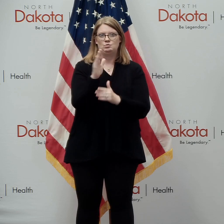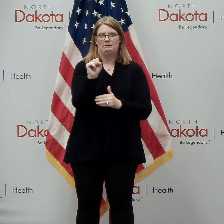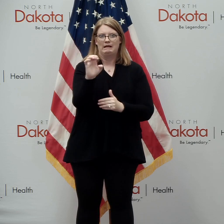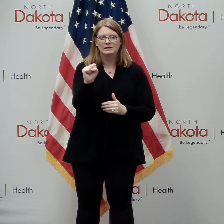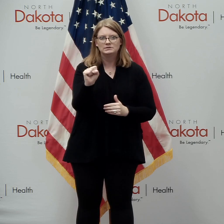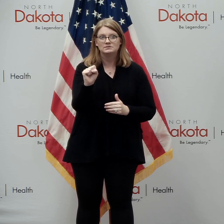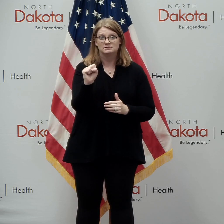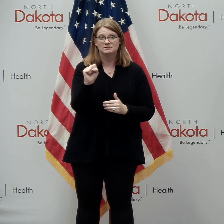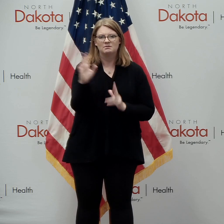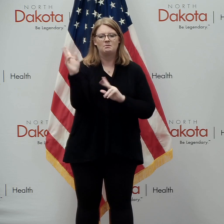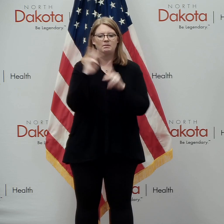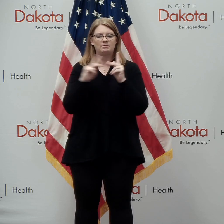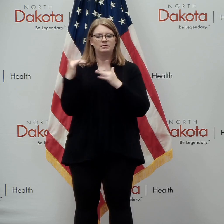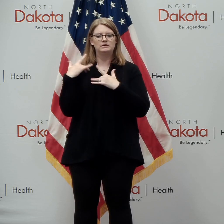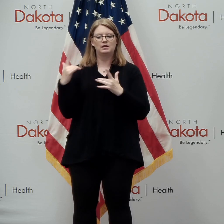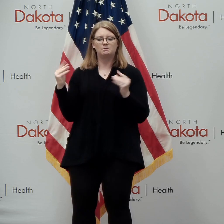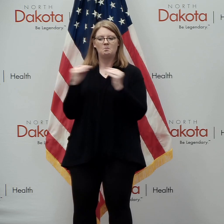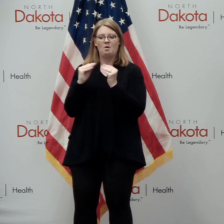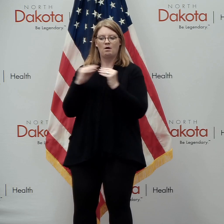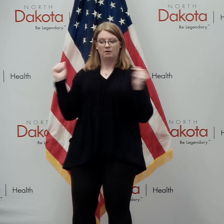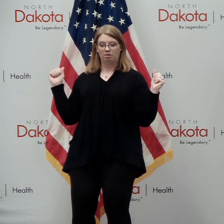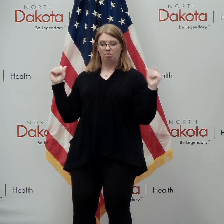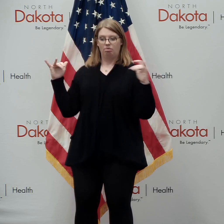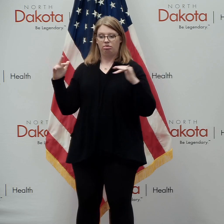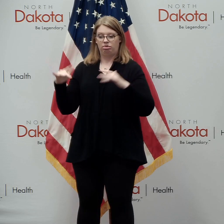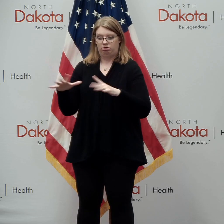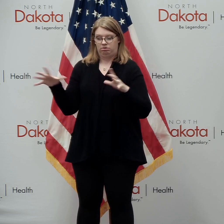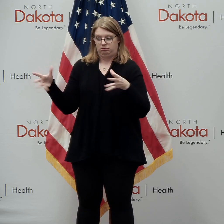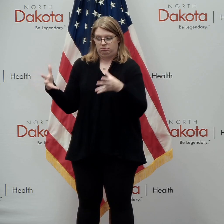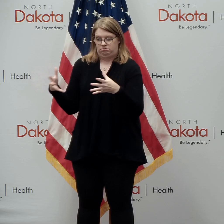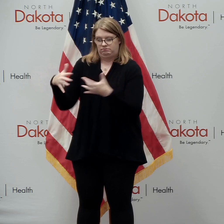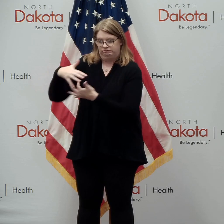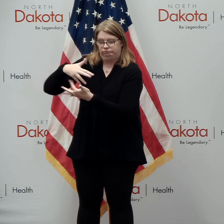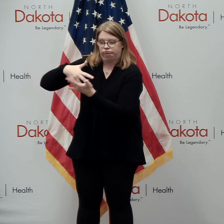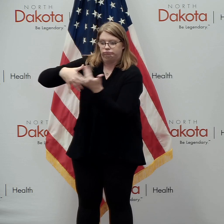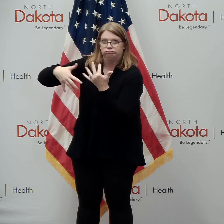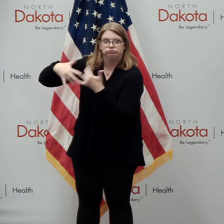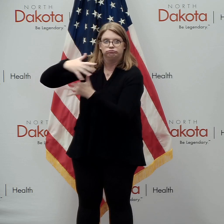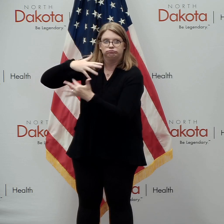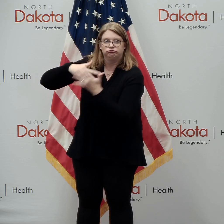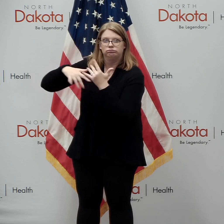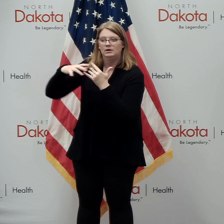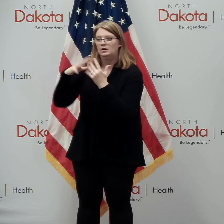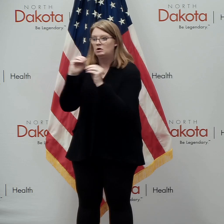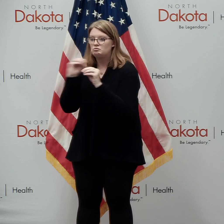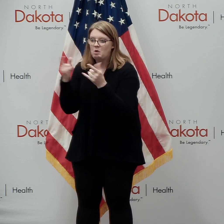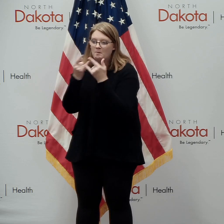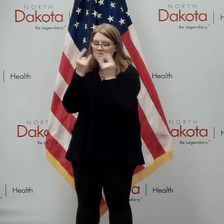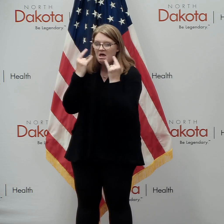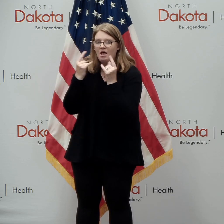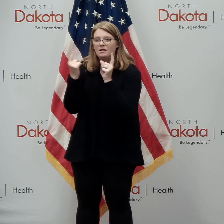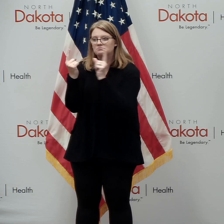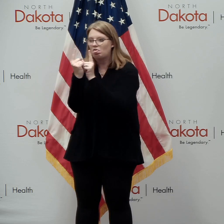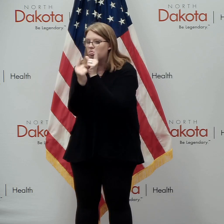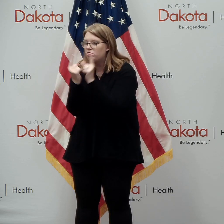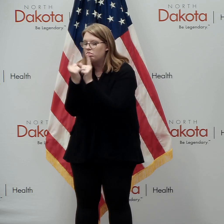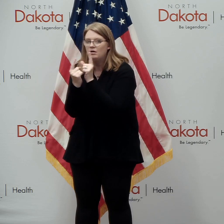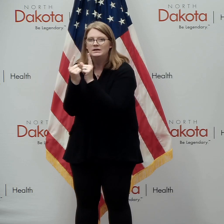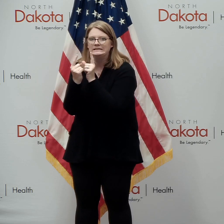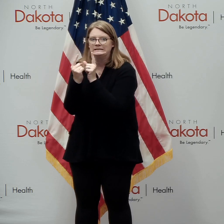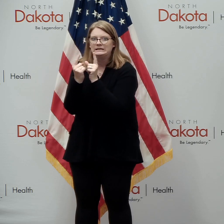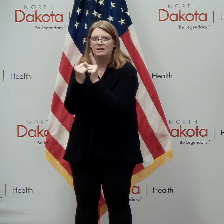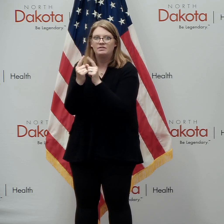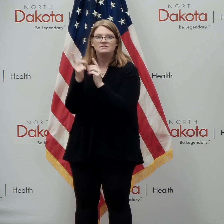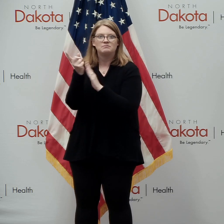larger groups and gather in those large groups in close proximity without social distancing, without masks. We can see cases that